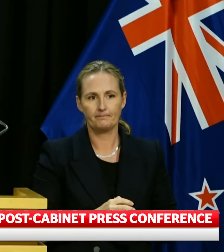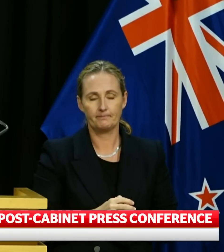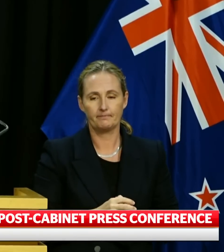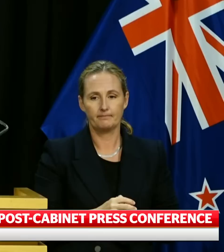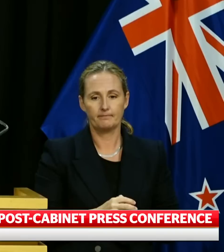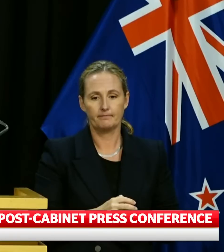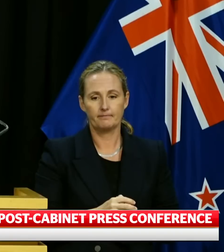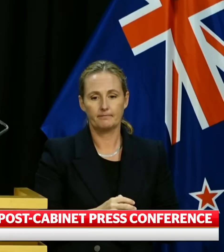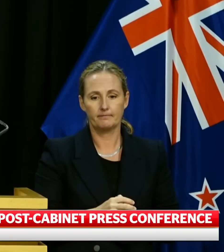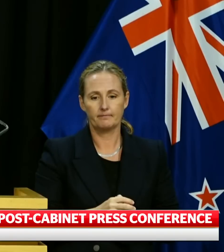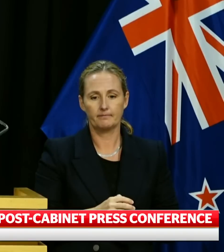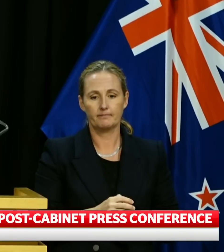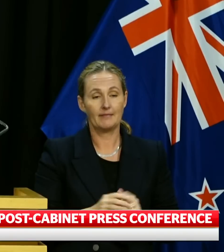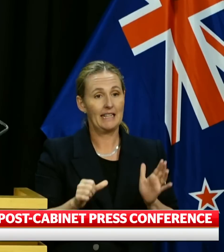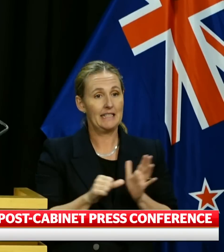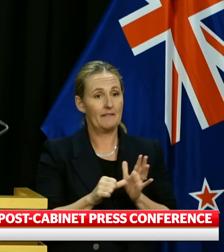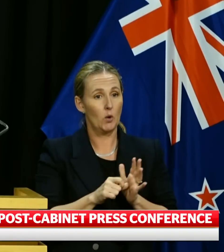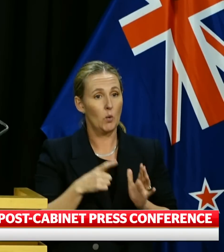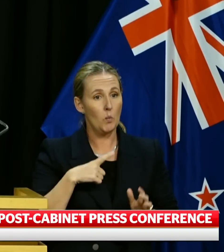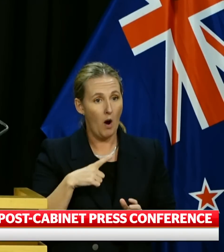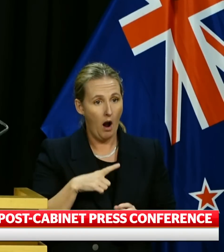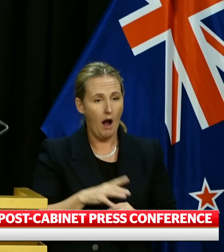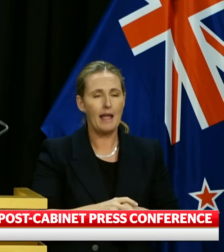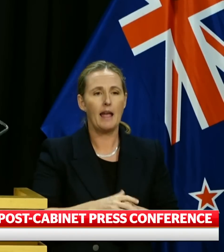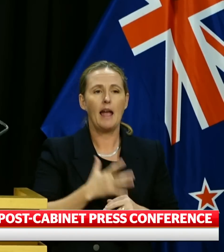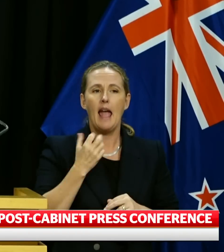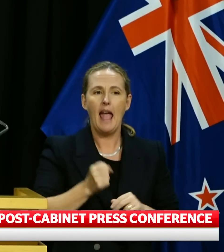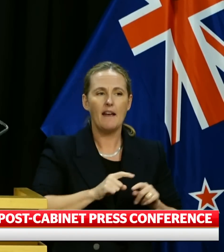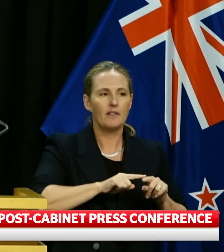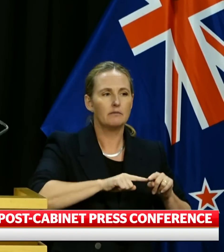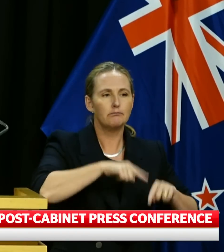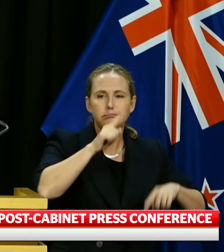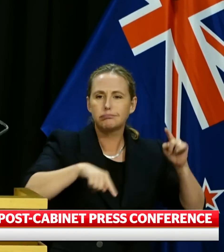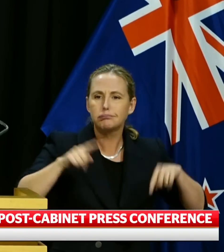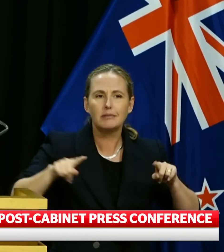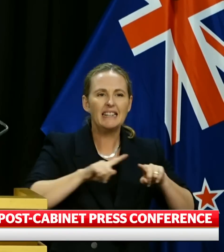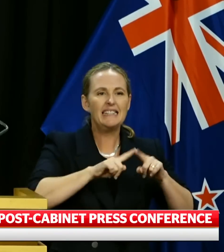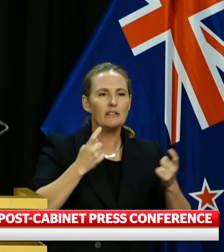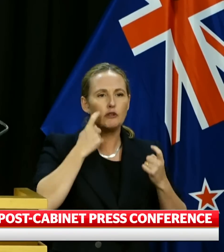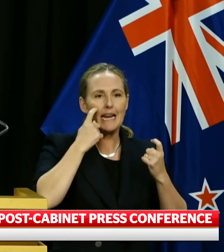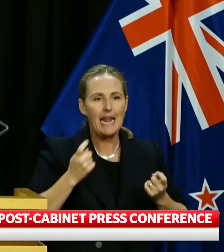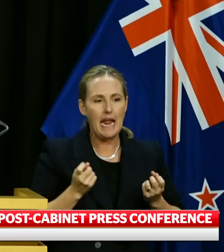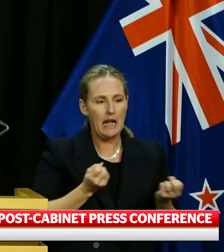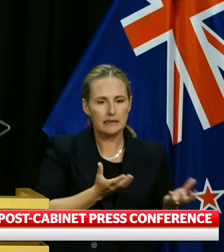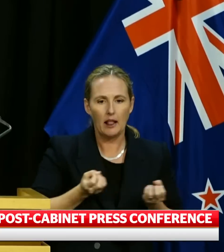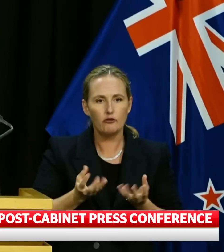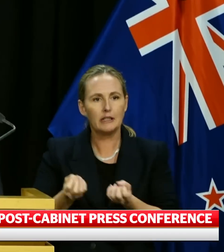challenging, of course, is that there is a diversity of different care delivery models, and